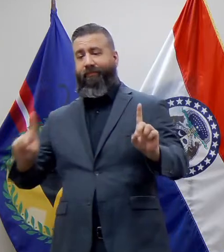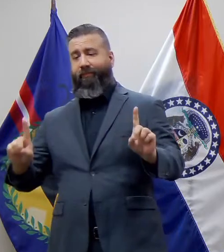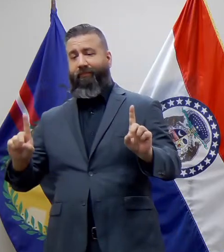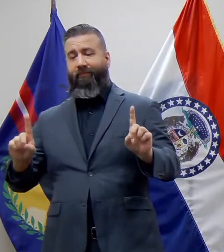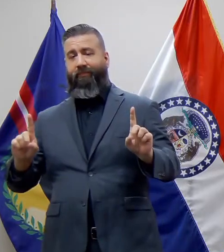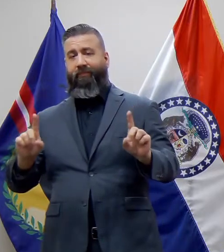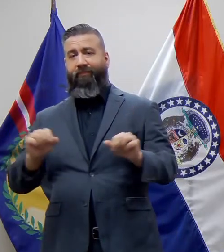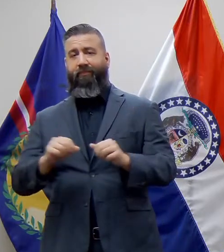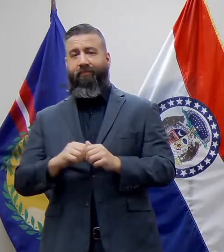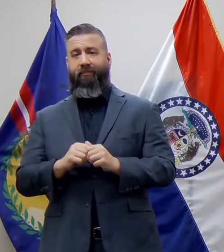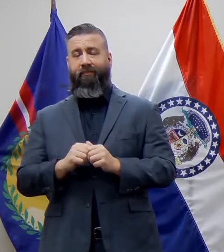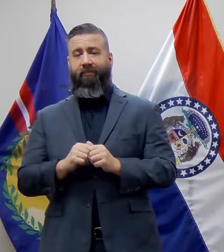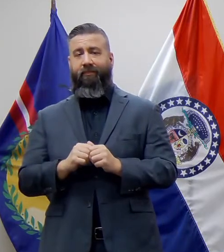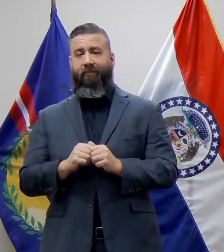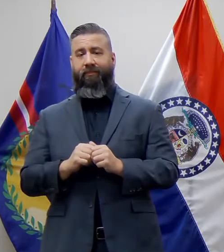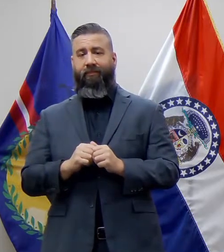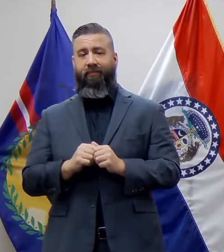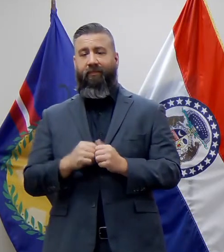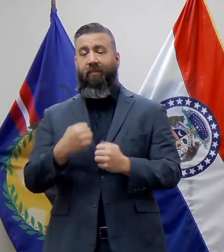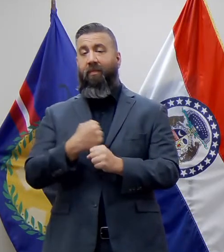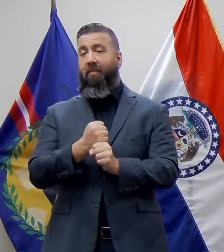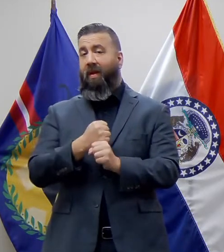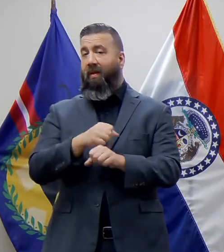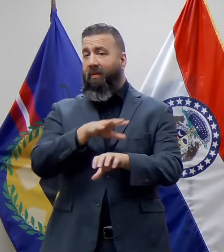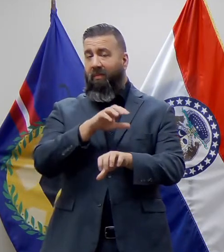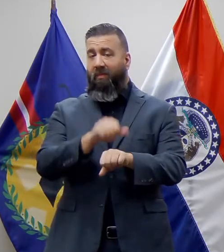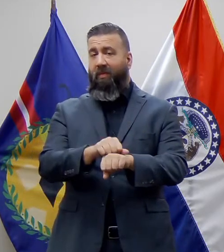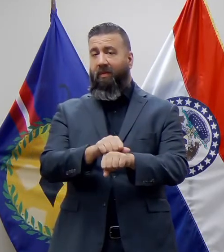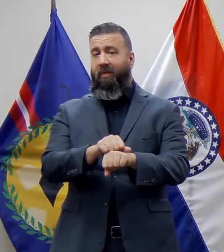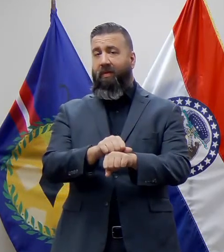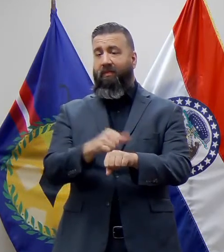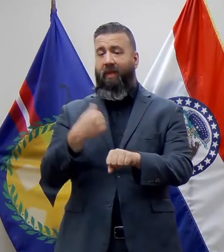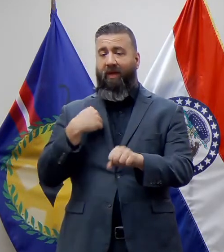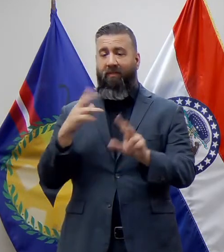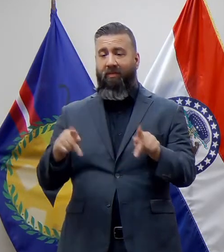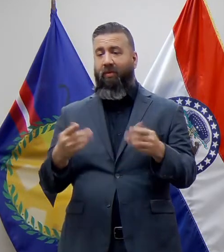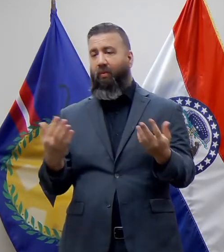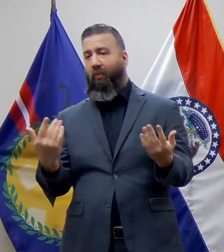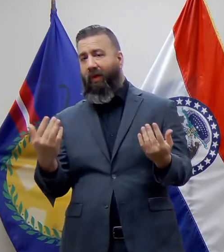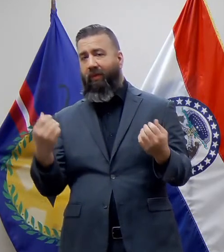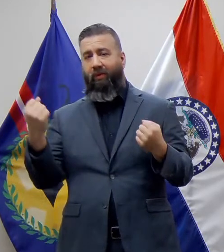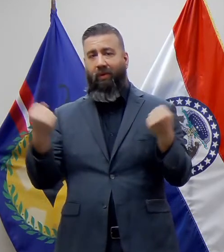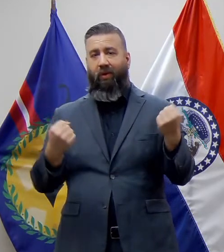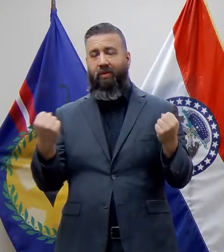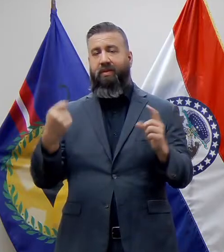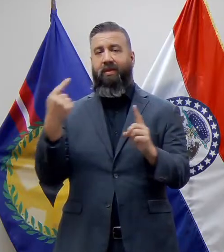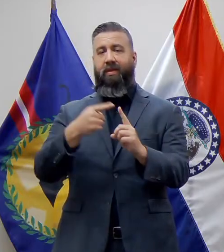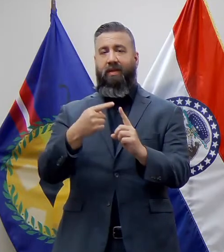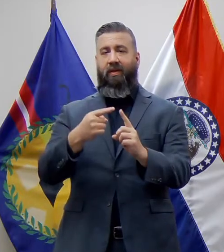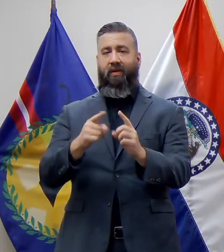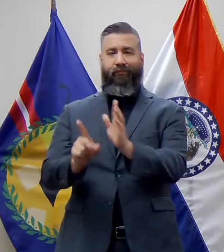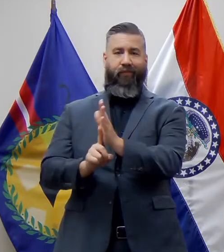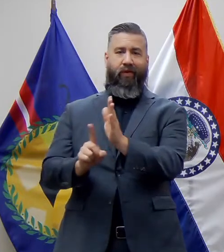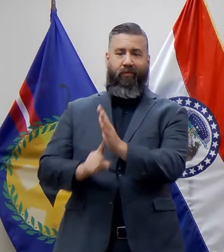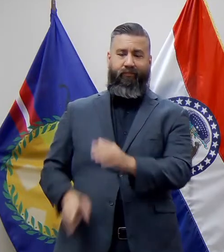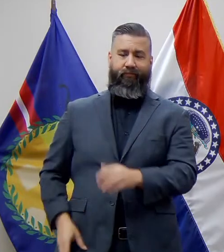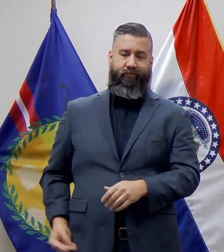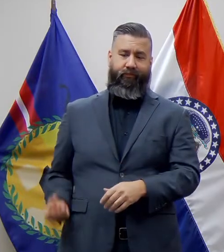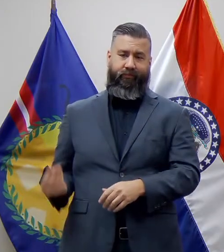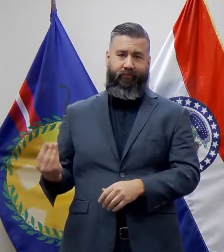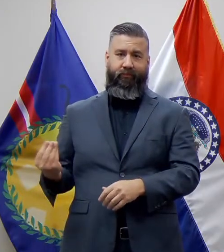on the service. And making appointments, having people wait in their cars until their pager goes off to come